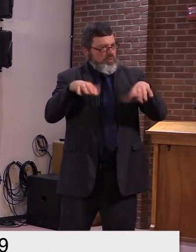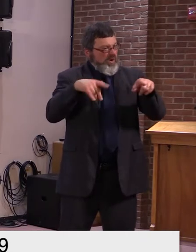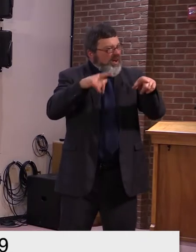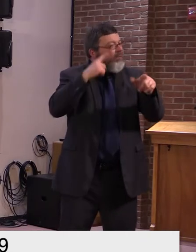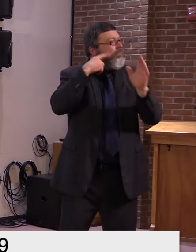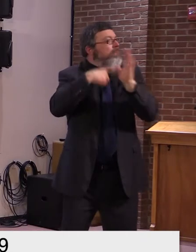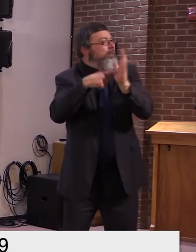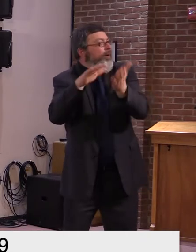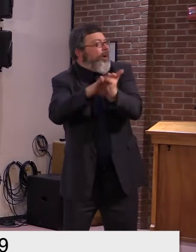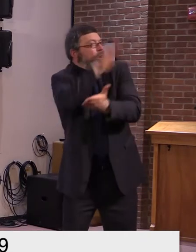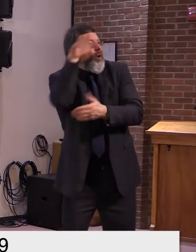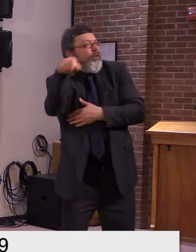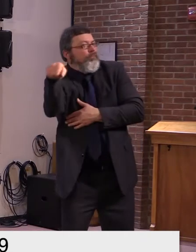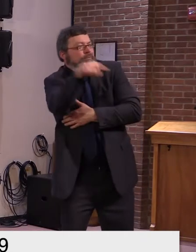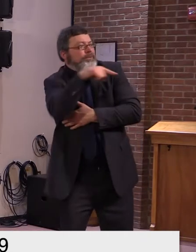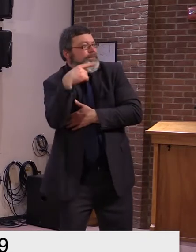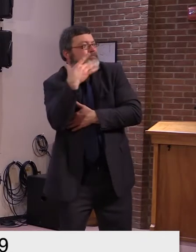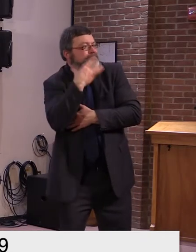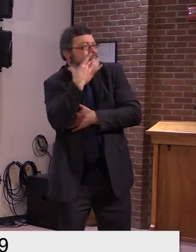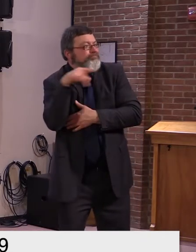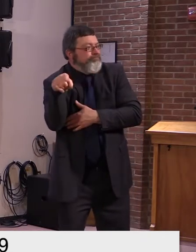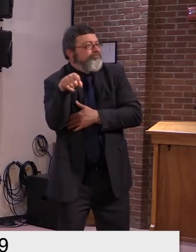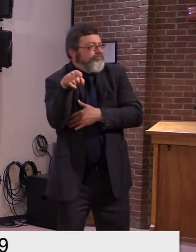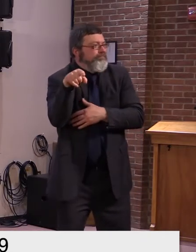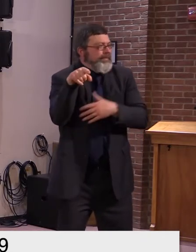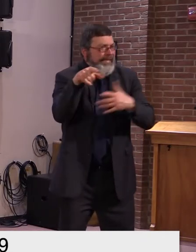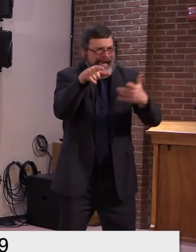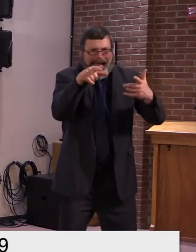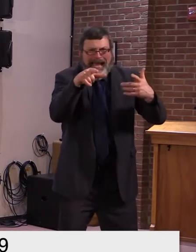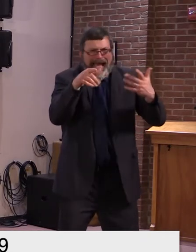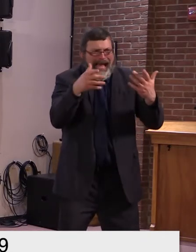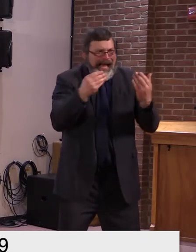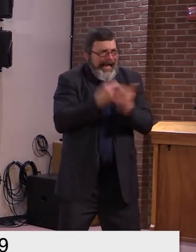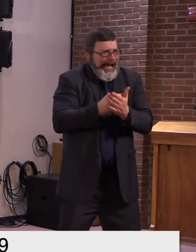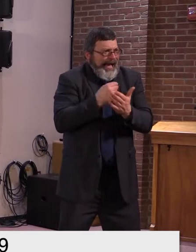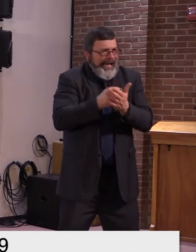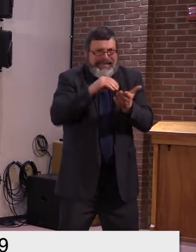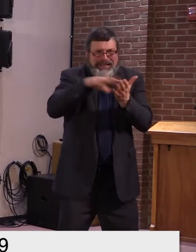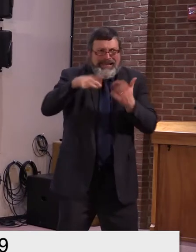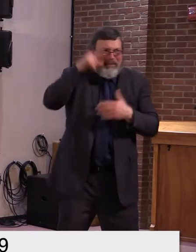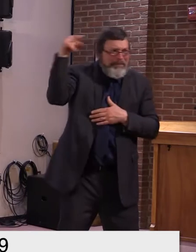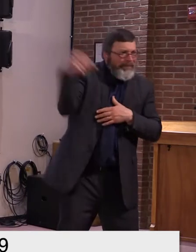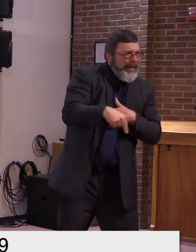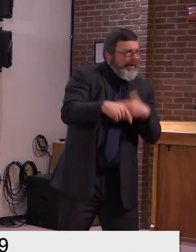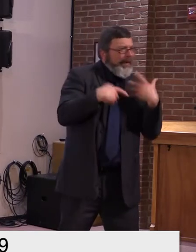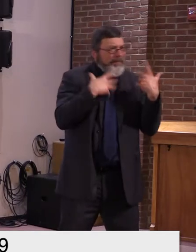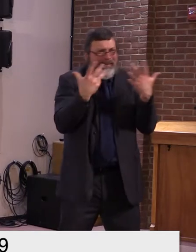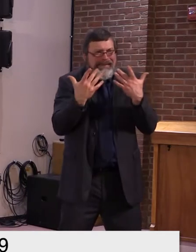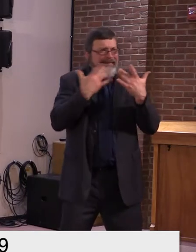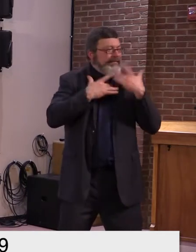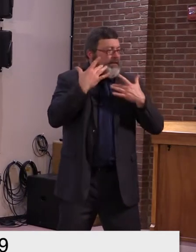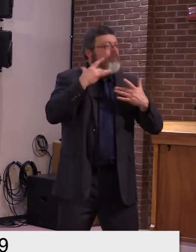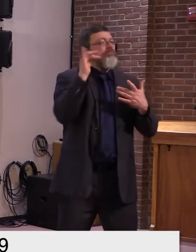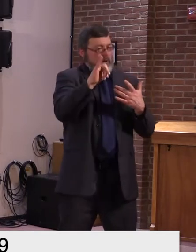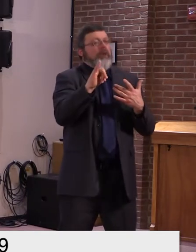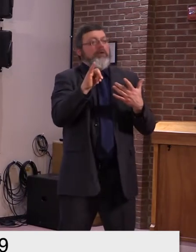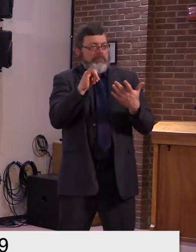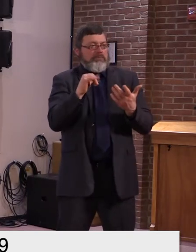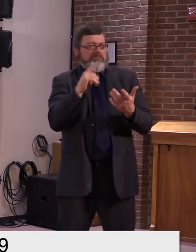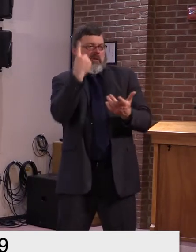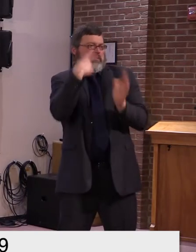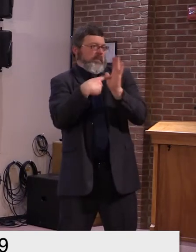to make huge accommodations, incur significant expenses, and this aid will be available to help those colleges